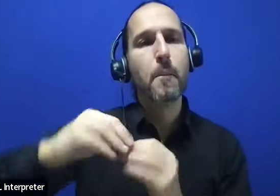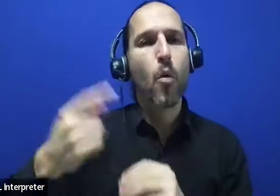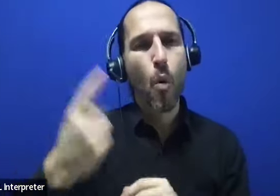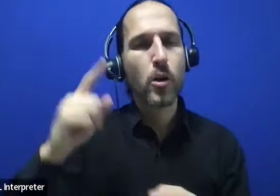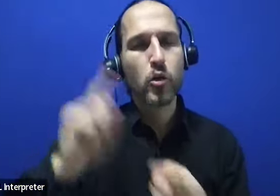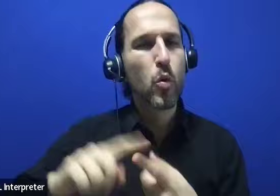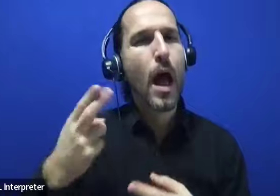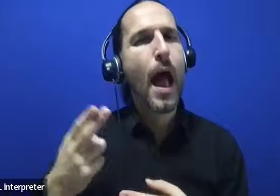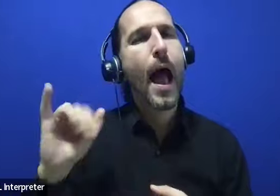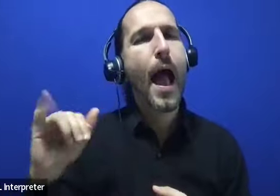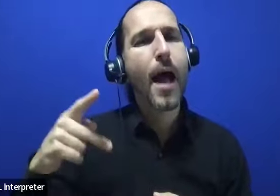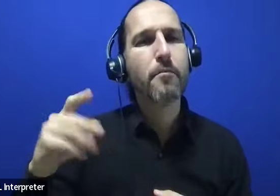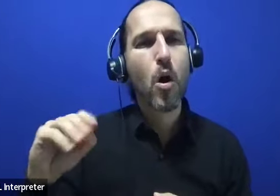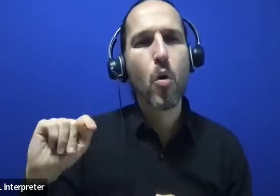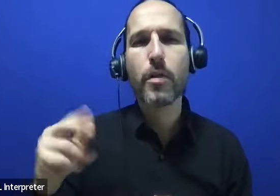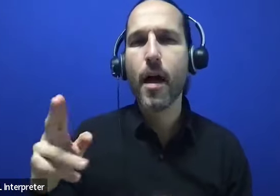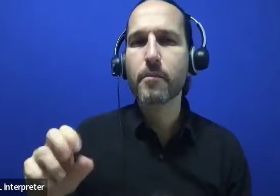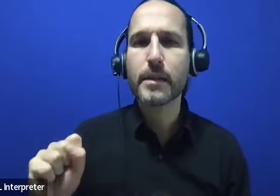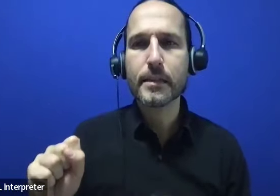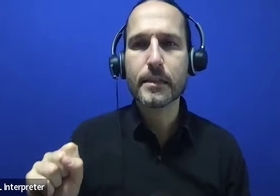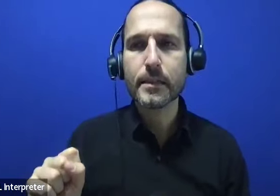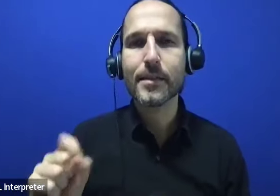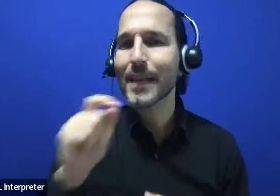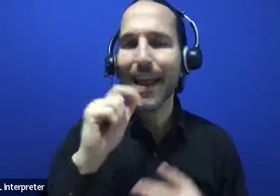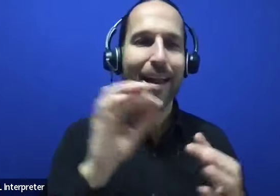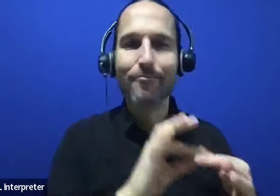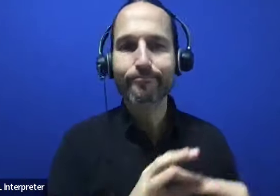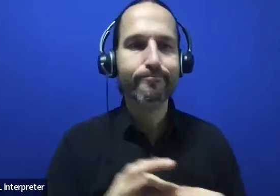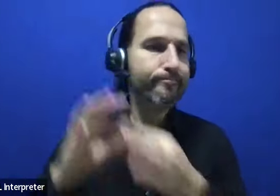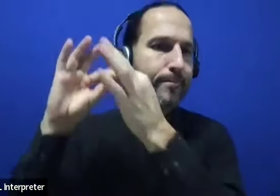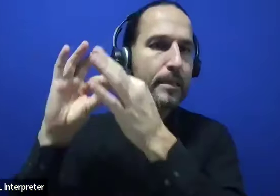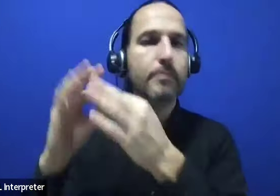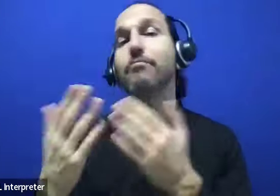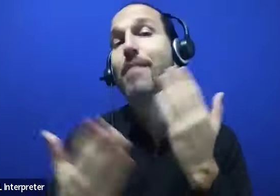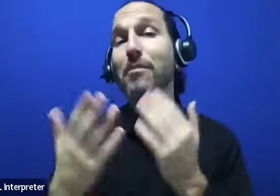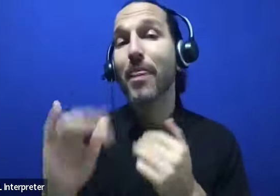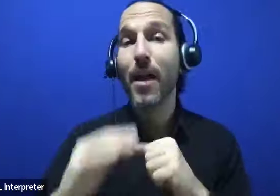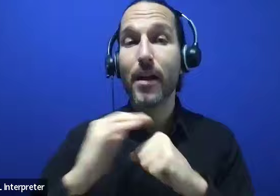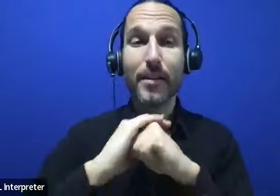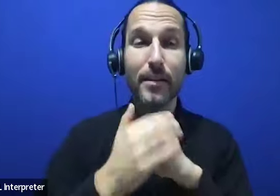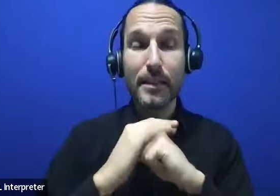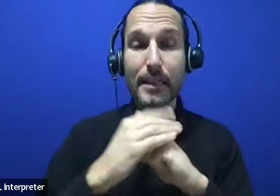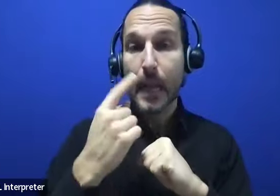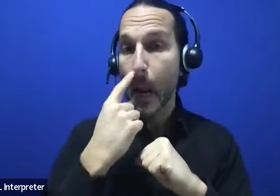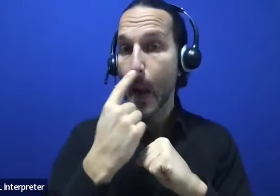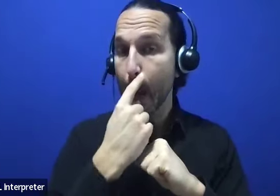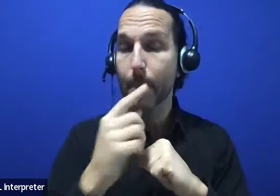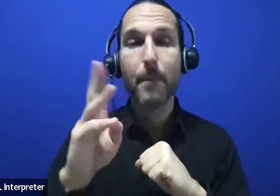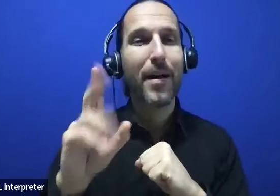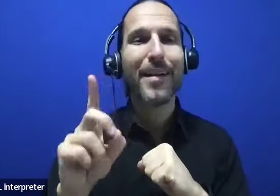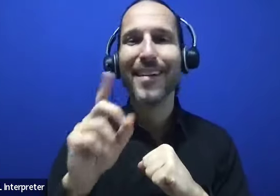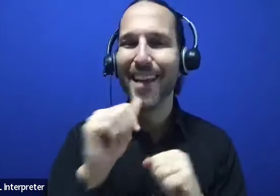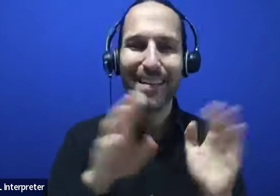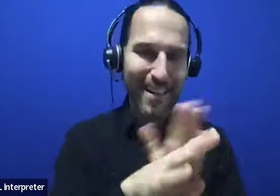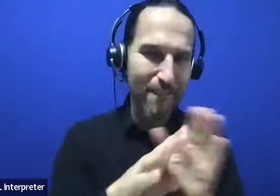in charge, doesn't make it. It may be because the nasal bulbs aren't well developed. I don't know. It might be because the cranial nerve doesn't